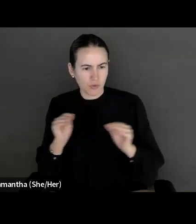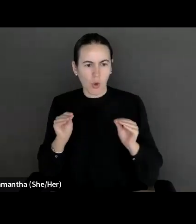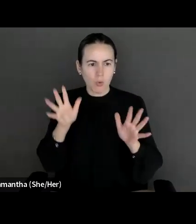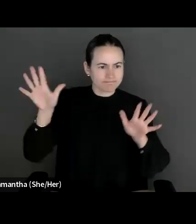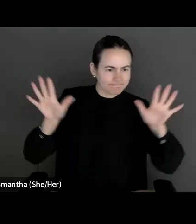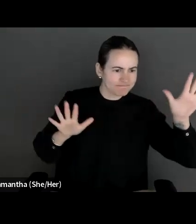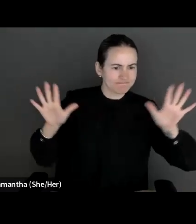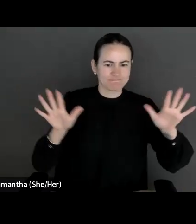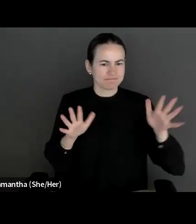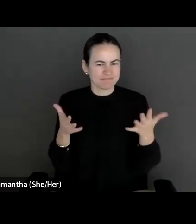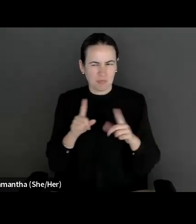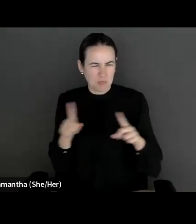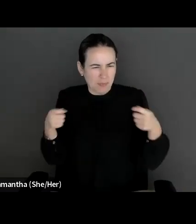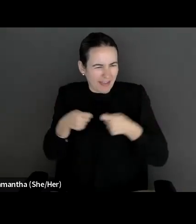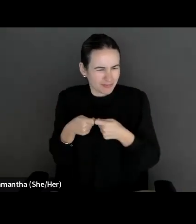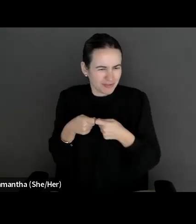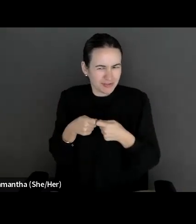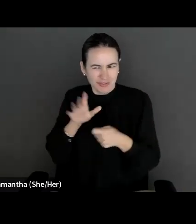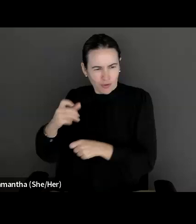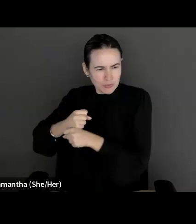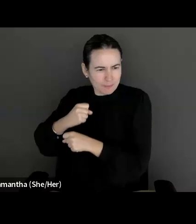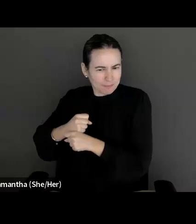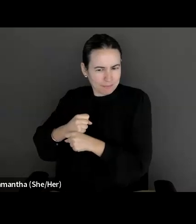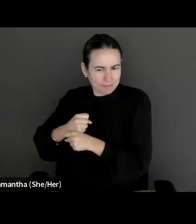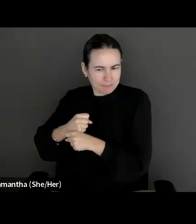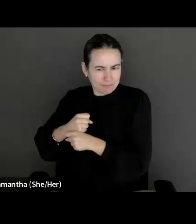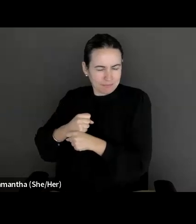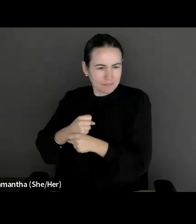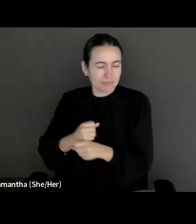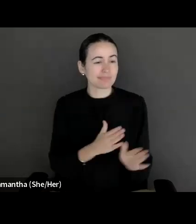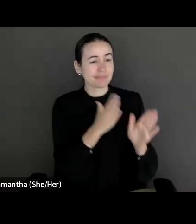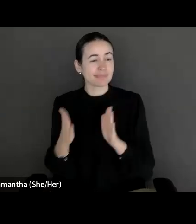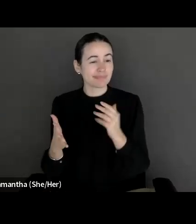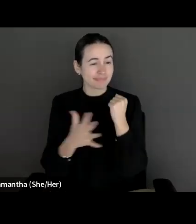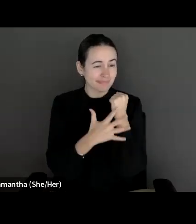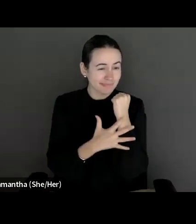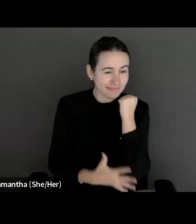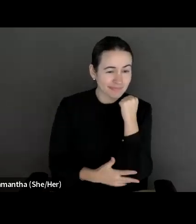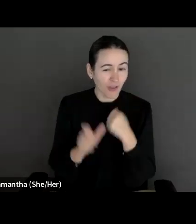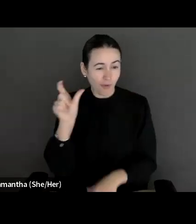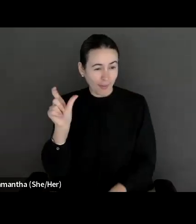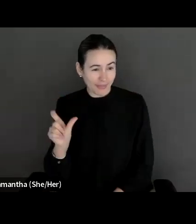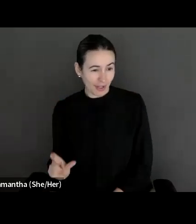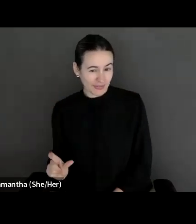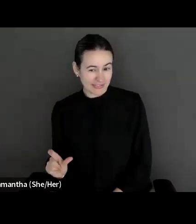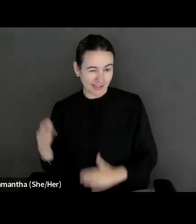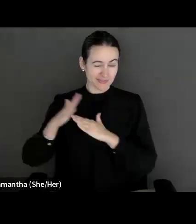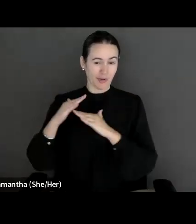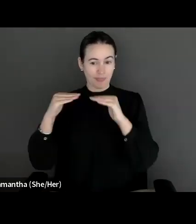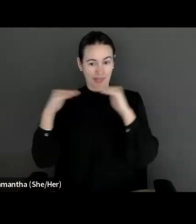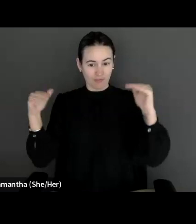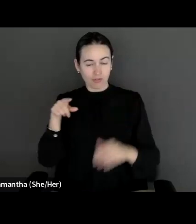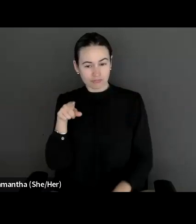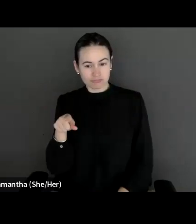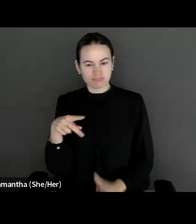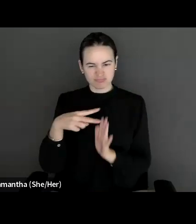nonsensical. Similarly, when we look at vocabulary at level 6, the descriptor reads, vocabulary range and accuracy